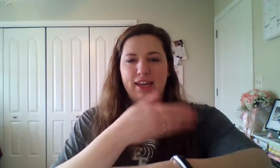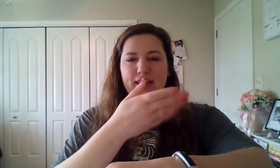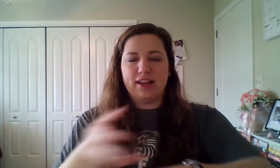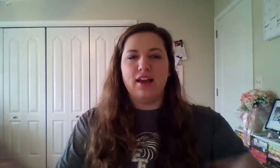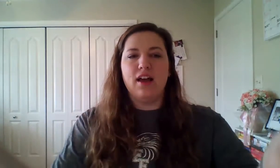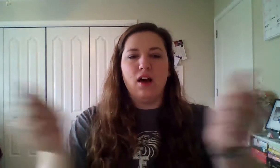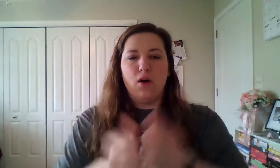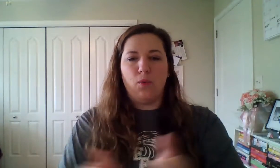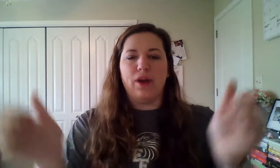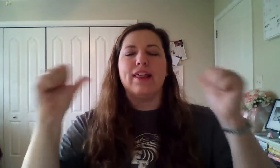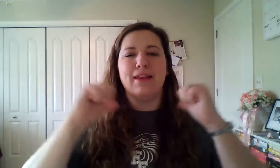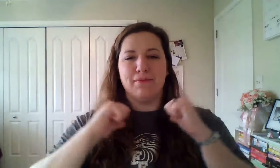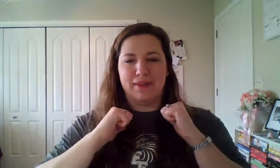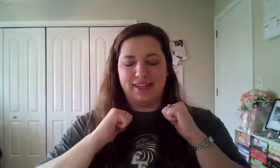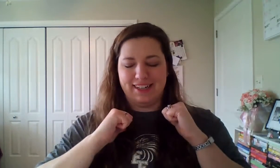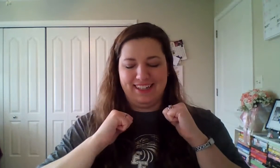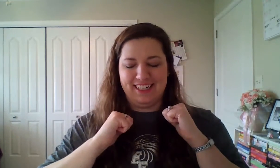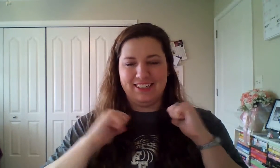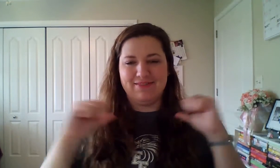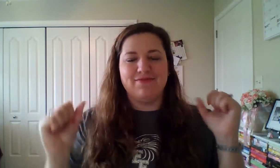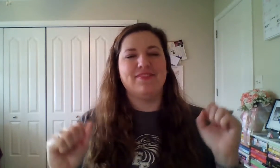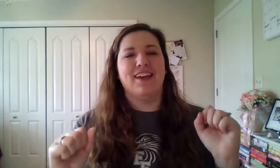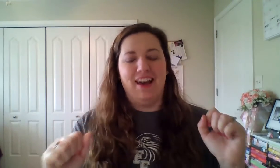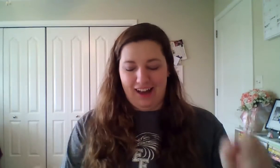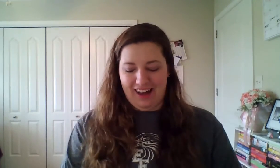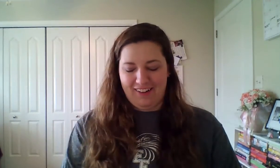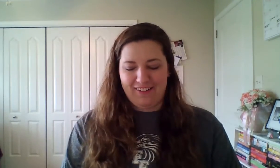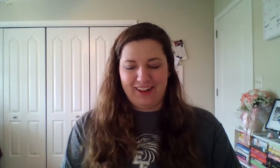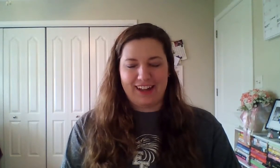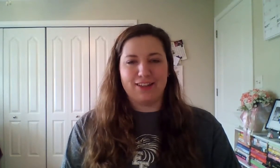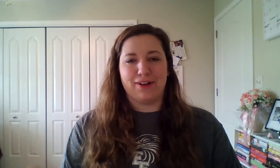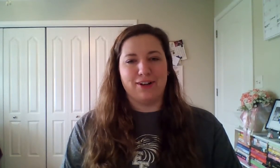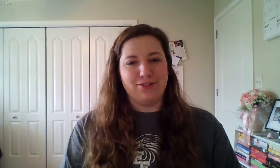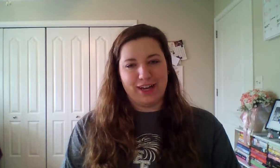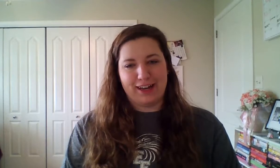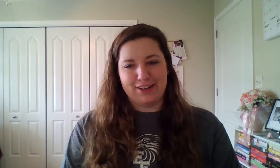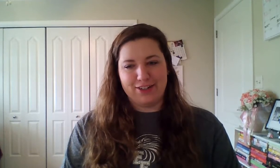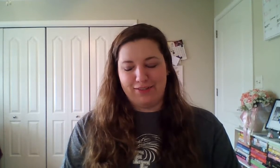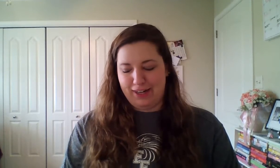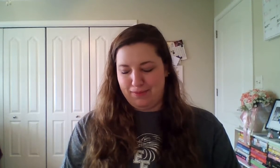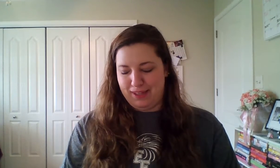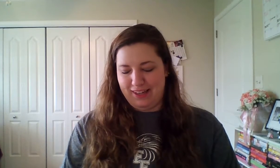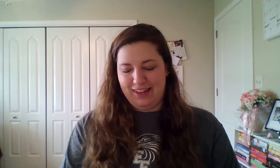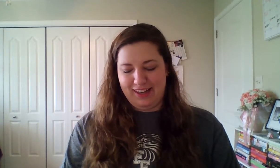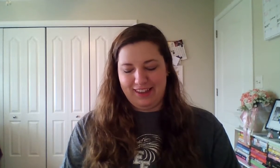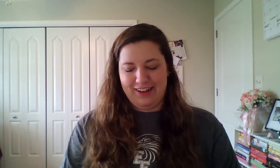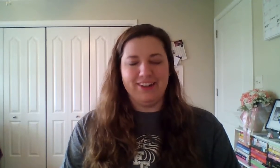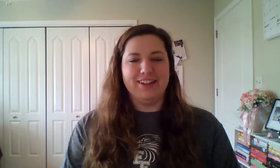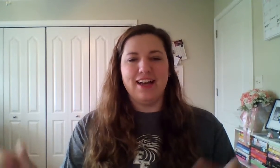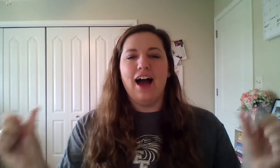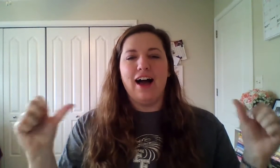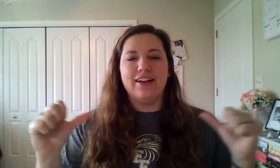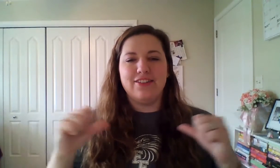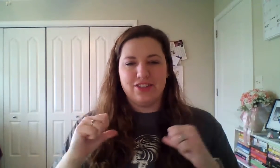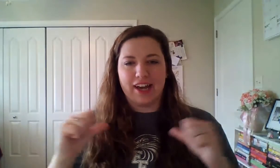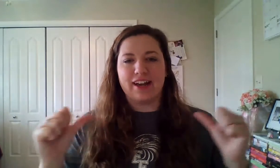sing with me? All right, guys, we're going to do Jack and Jill went up the hill together. Jack